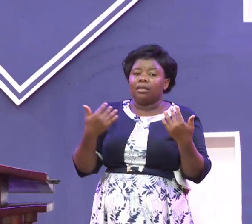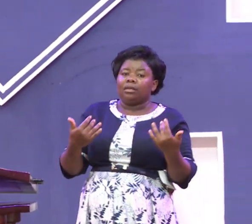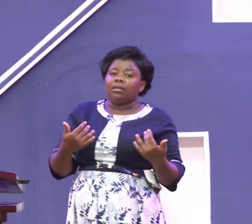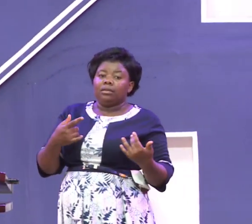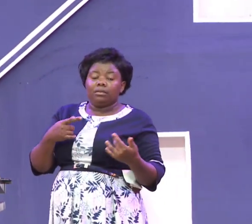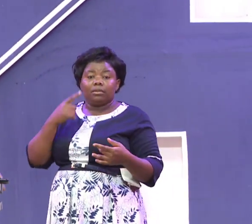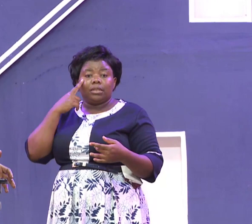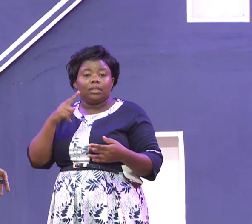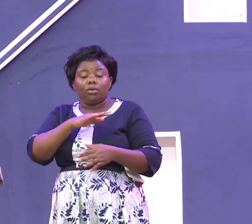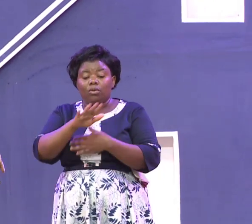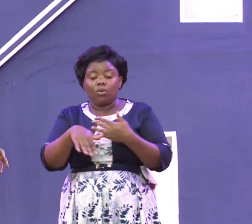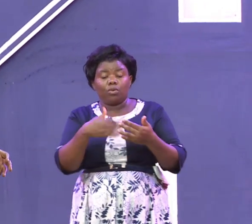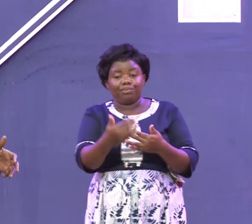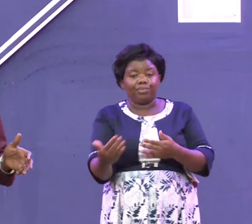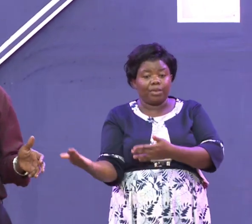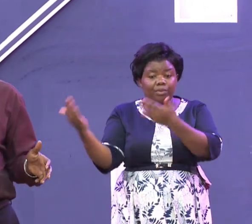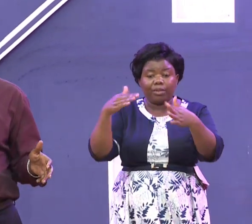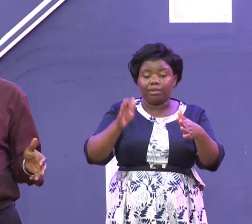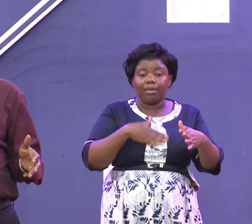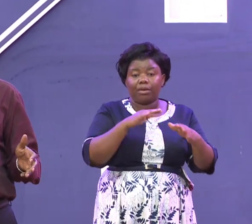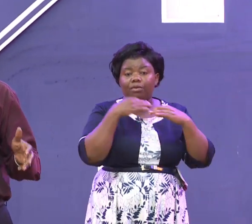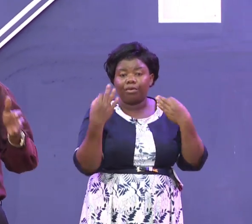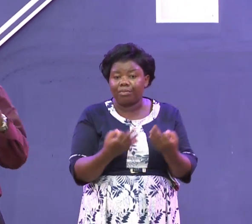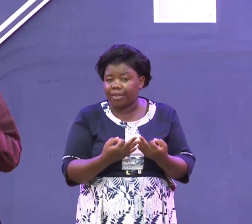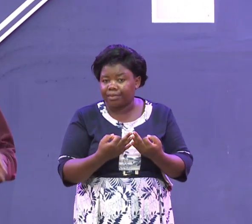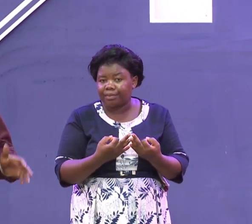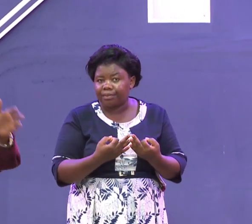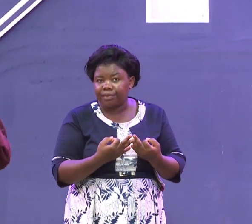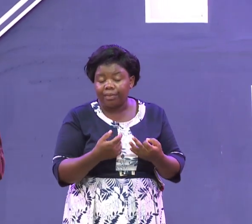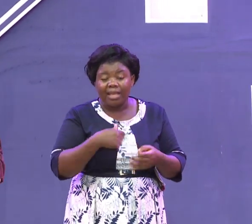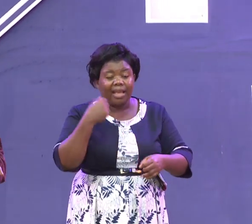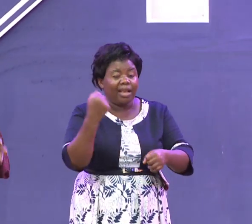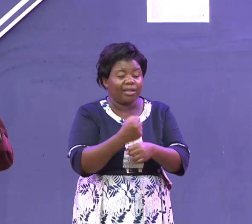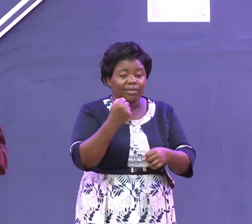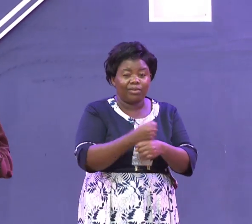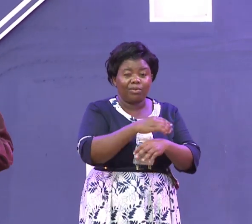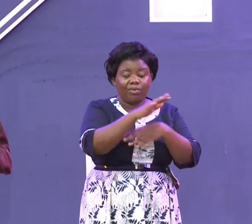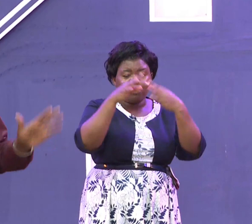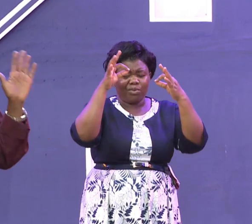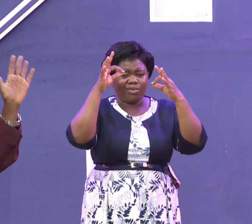somewhere. That is why all the children they bring to my home. I